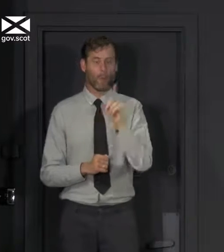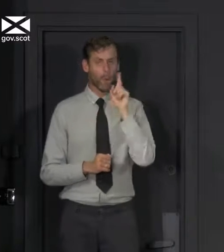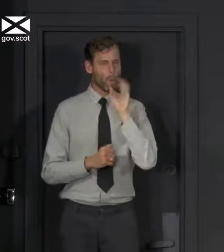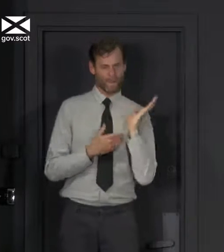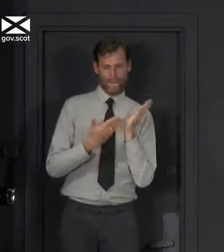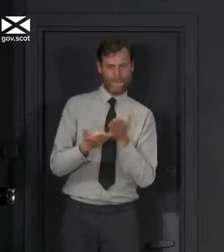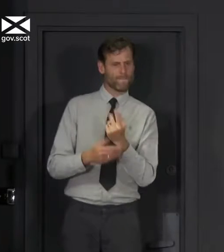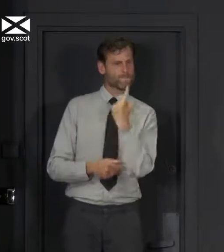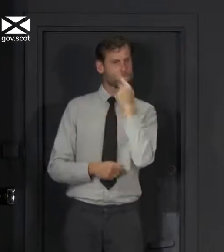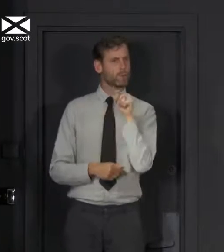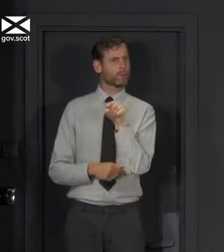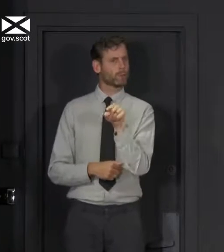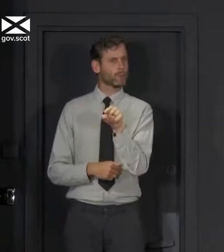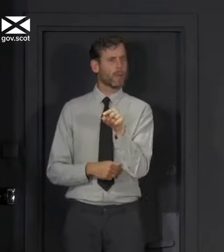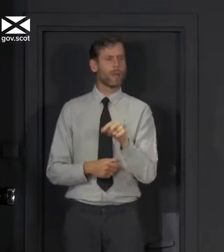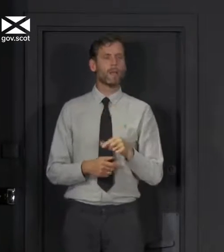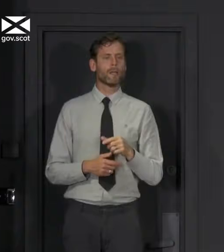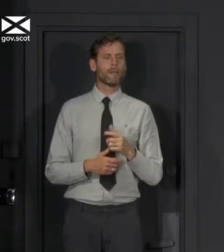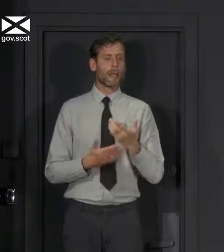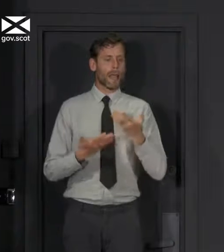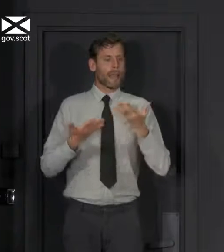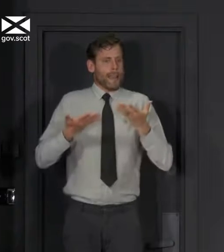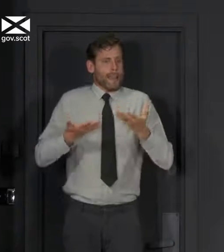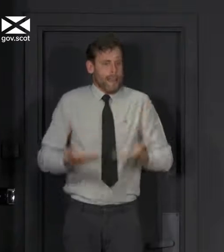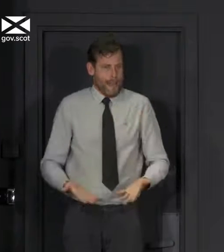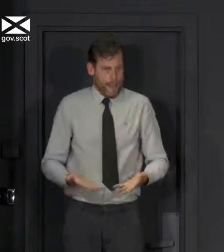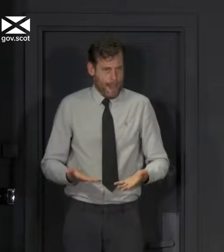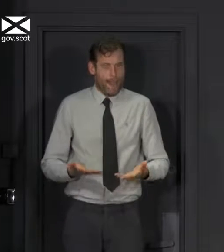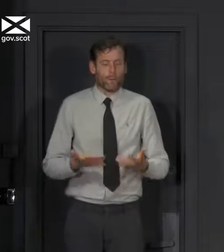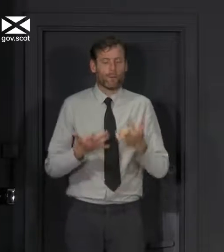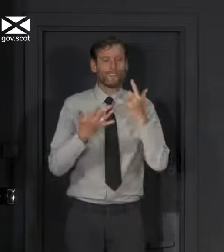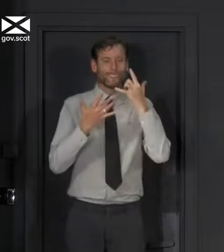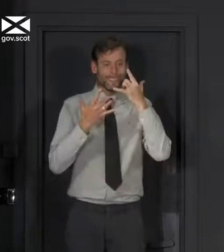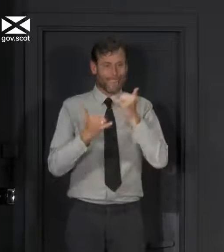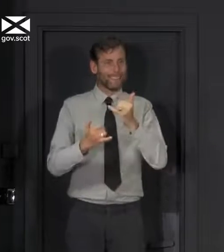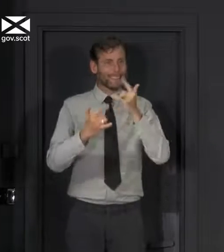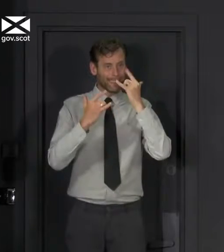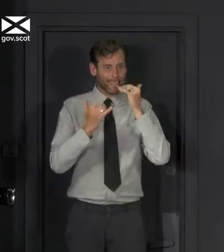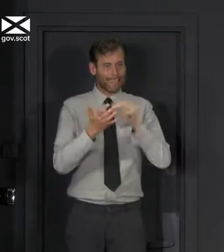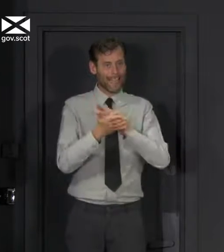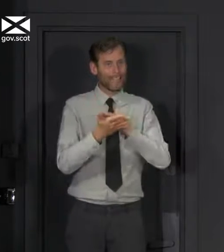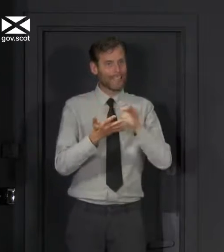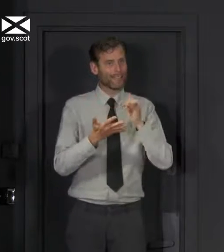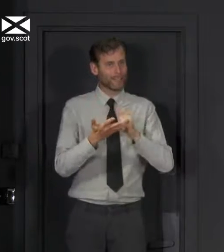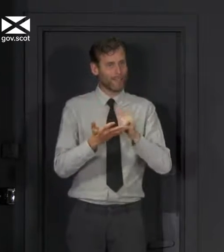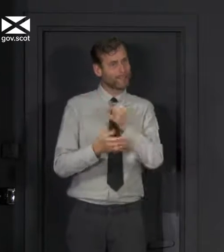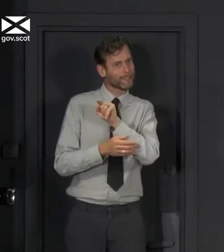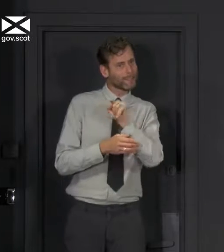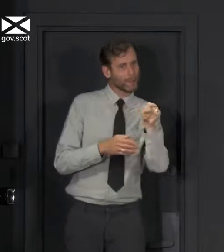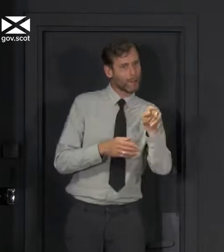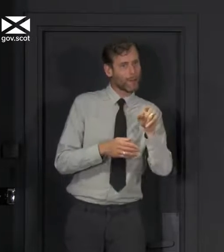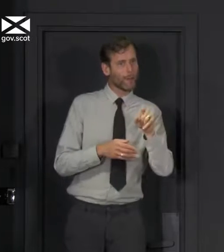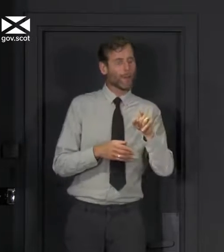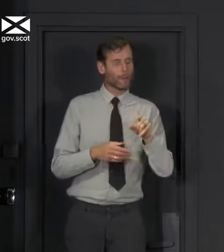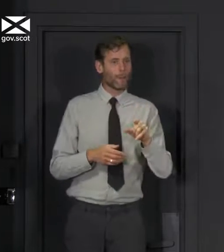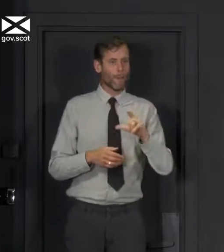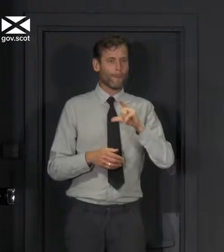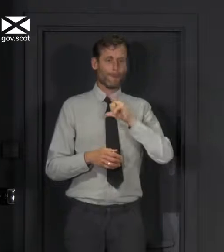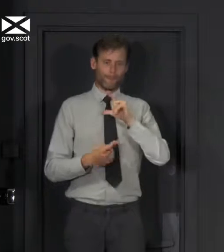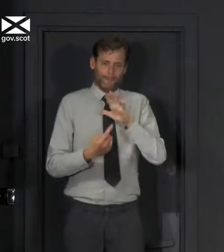testing of NHS workers now is part of the consideration as we begin to restart in